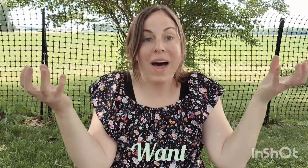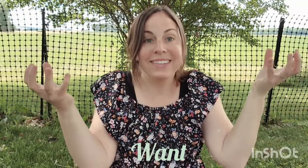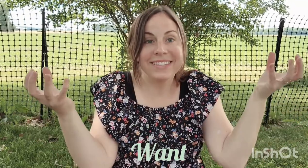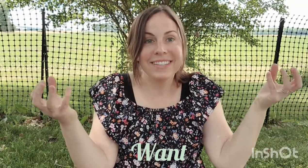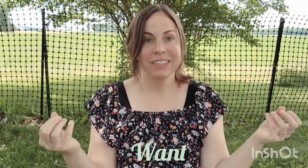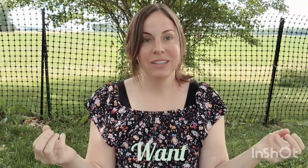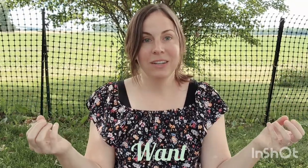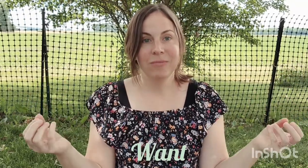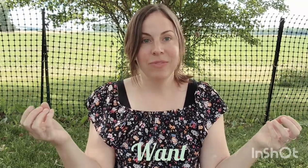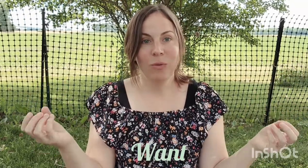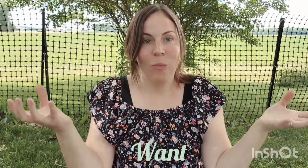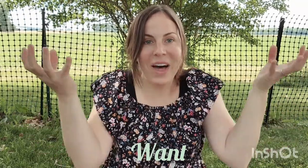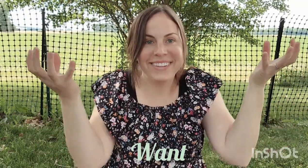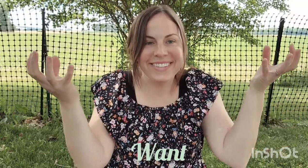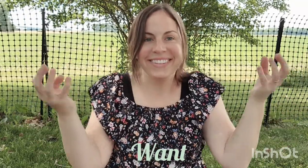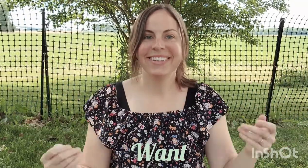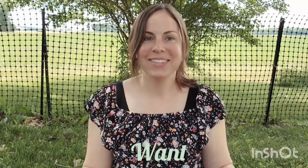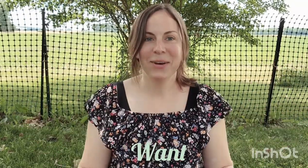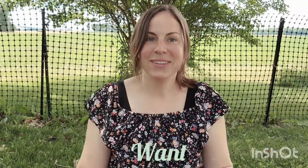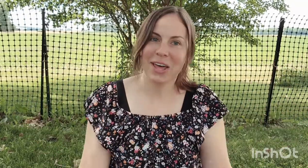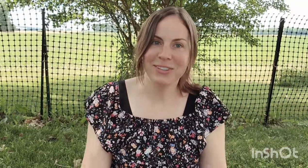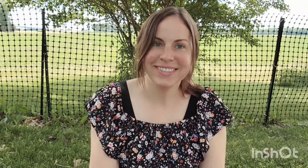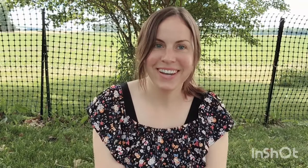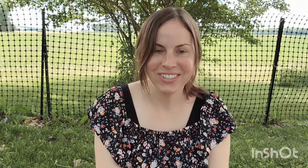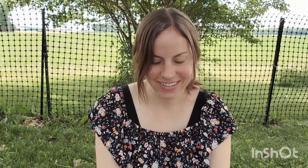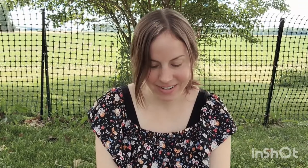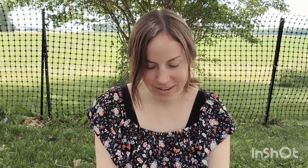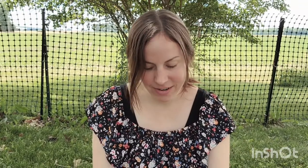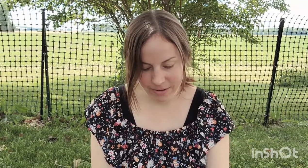Want. Want. So, subtle distinction.